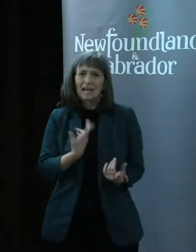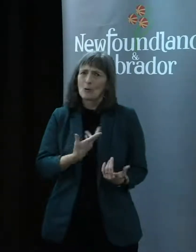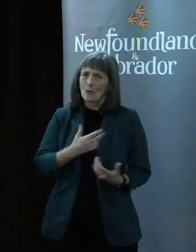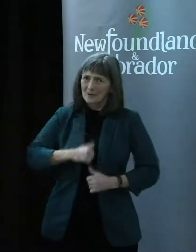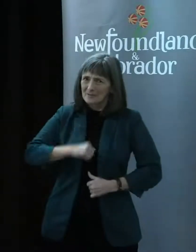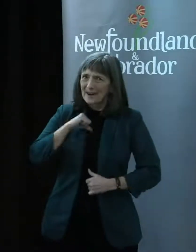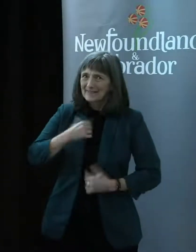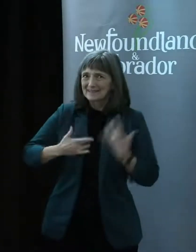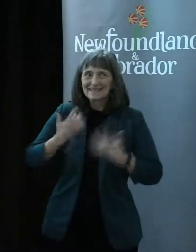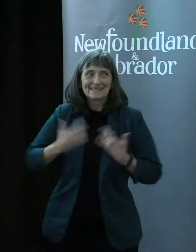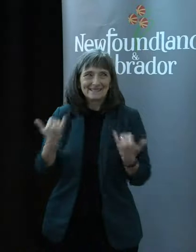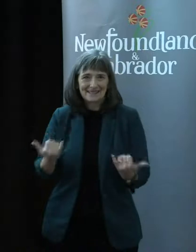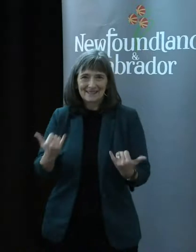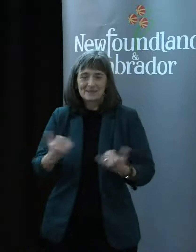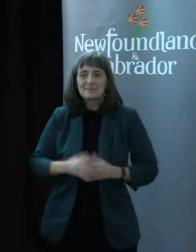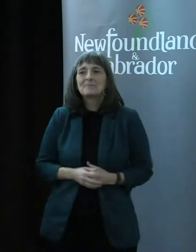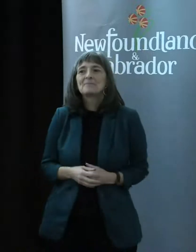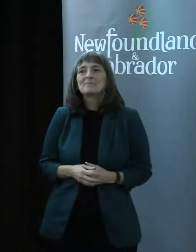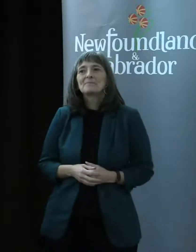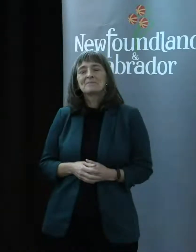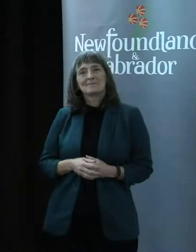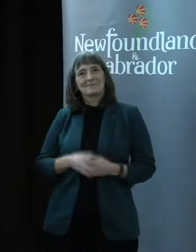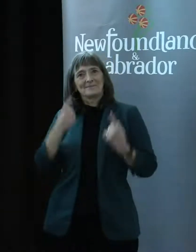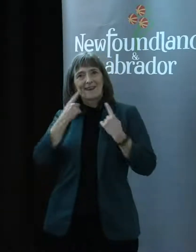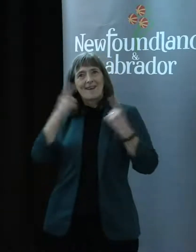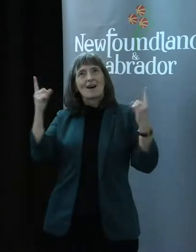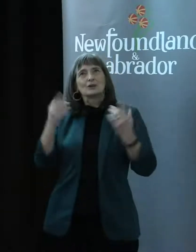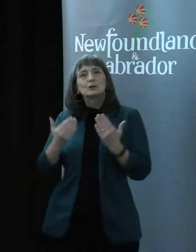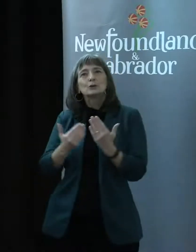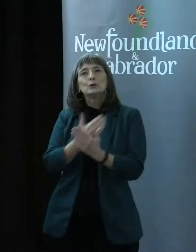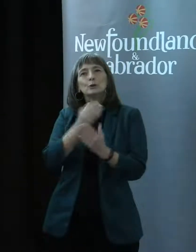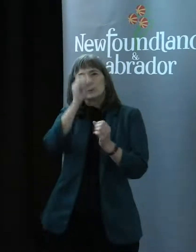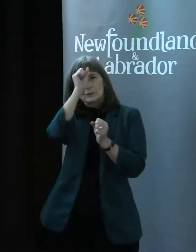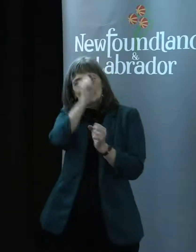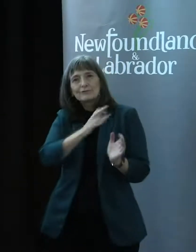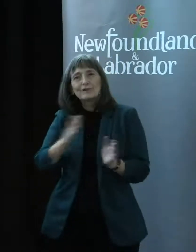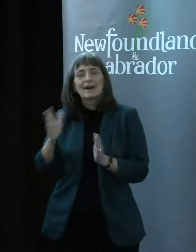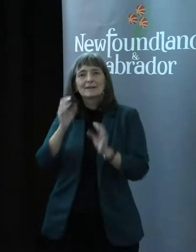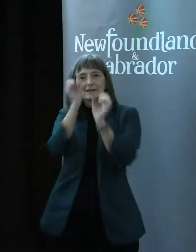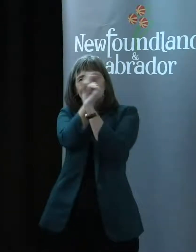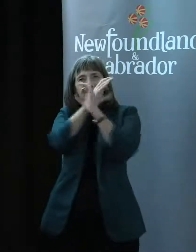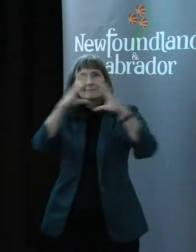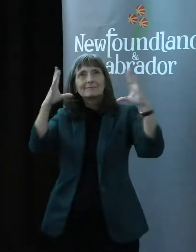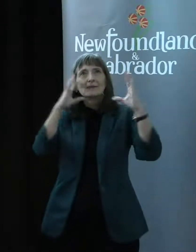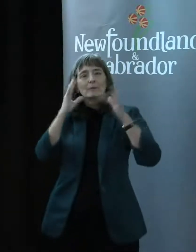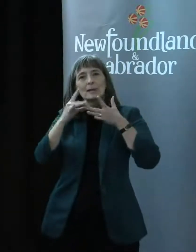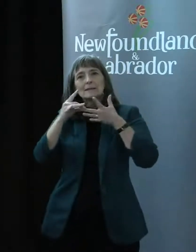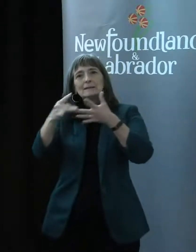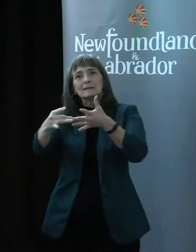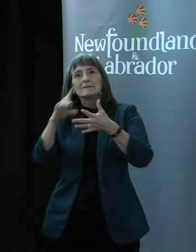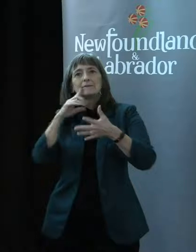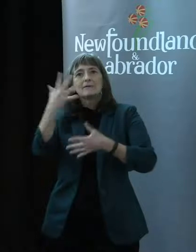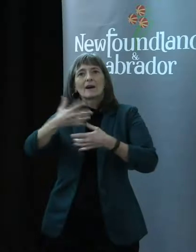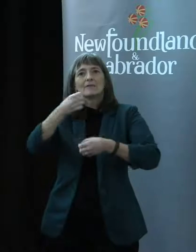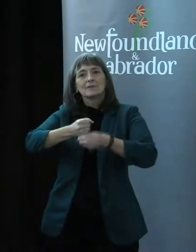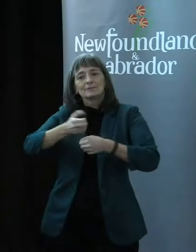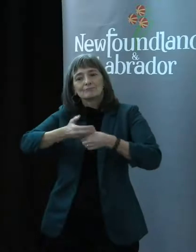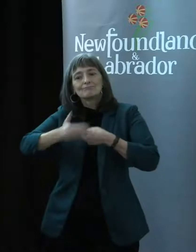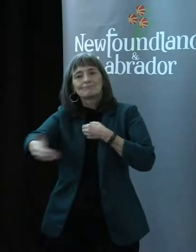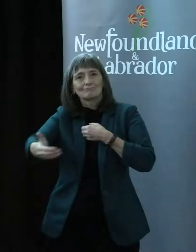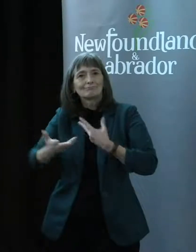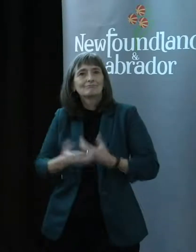and excited today. We're about to launch a new vision and strategy that will guide us for the next 5 years and